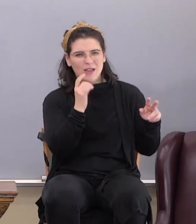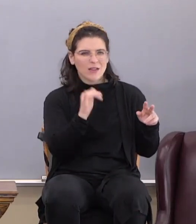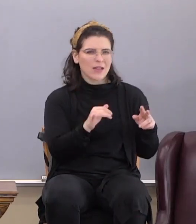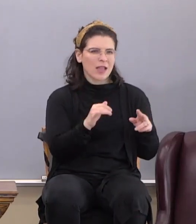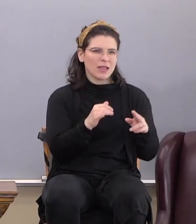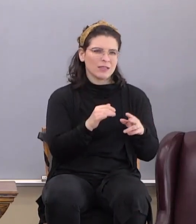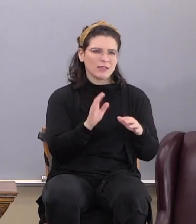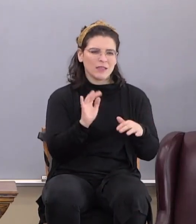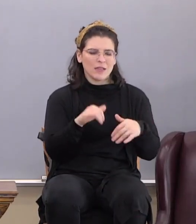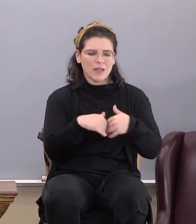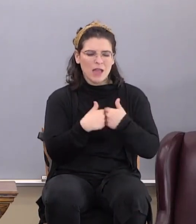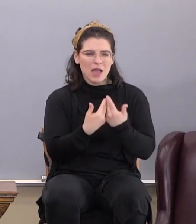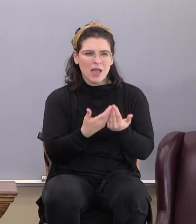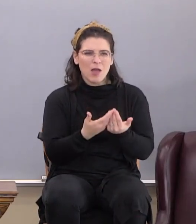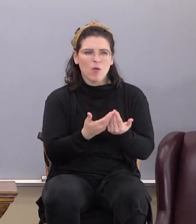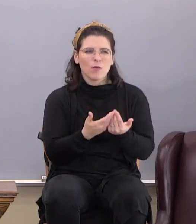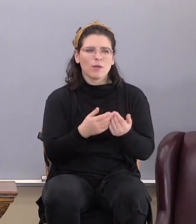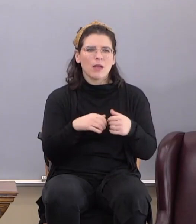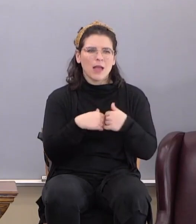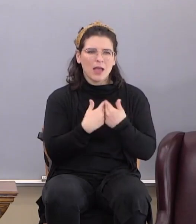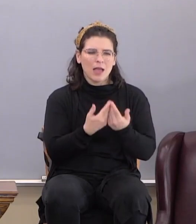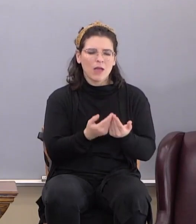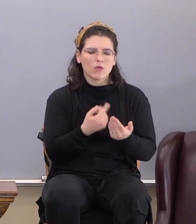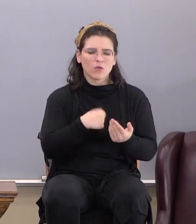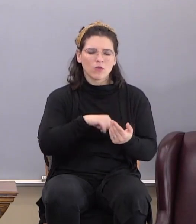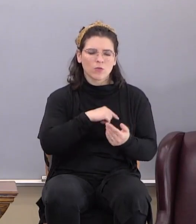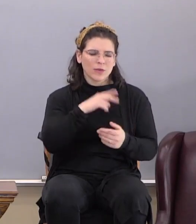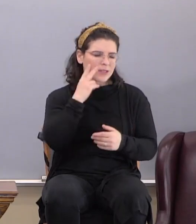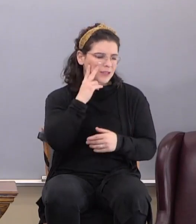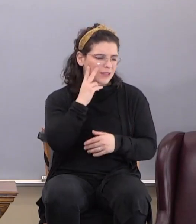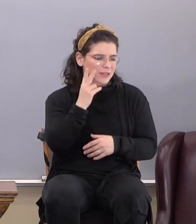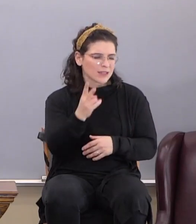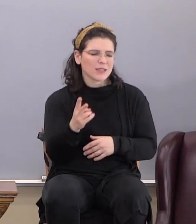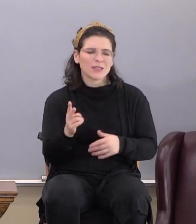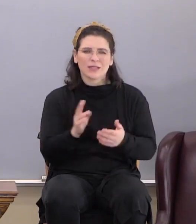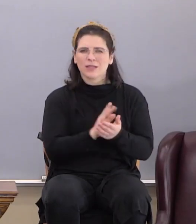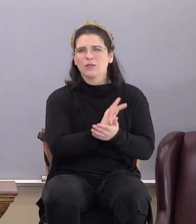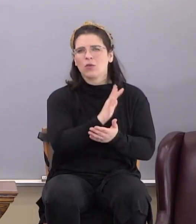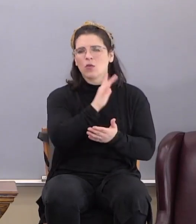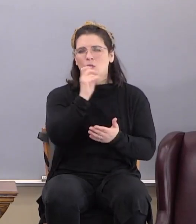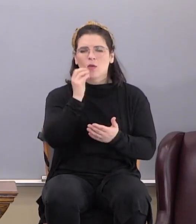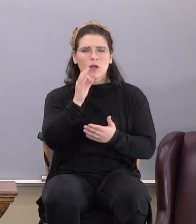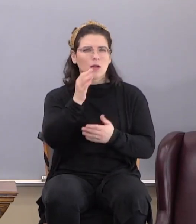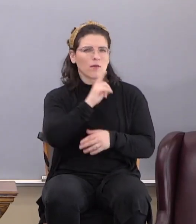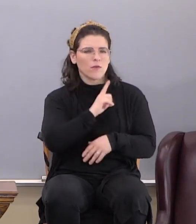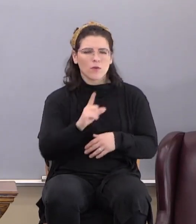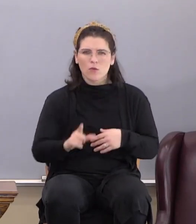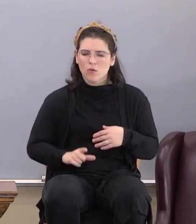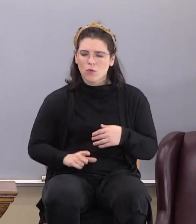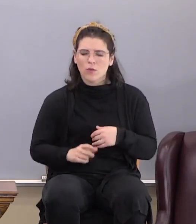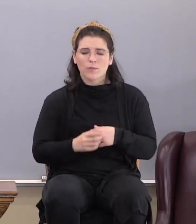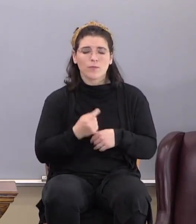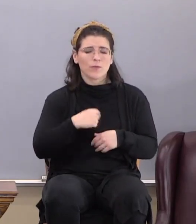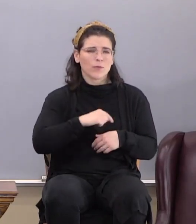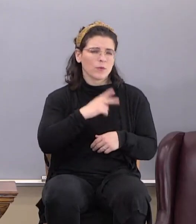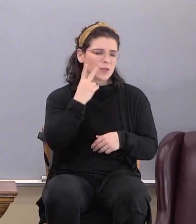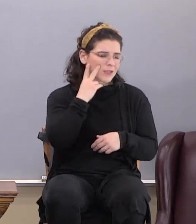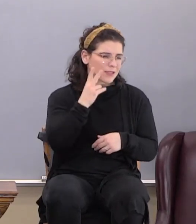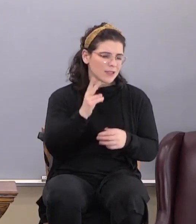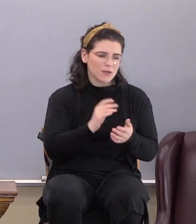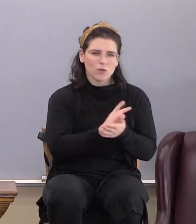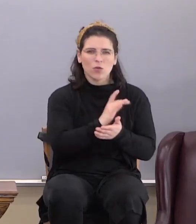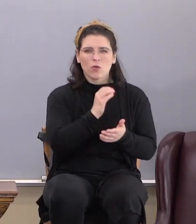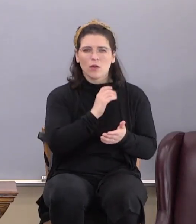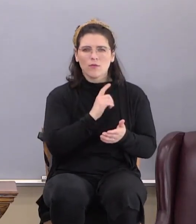the how. How do we see this glory of the Lord? We see the glory of the Lord